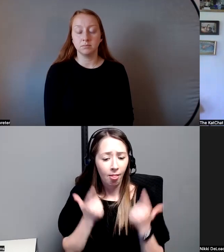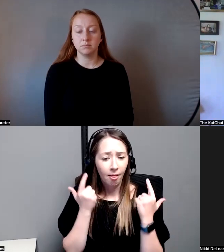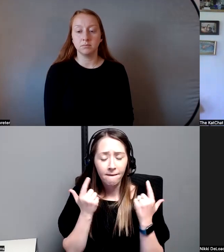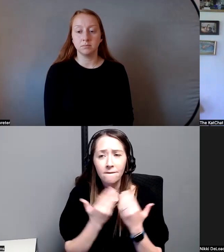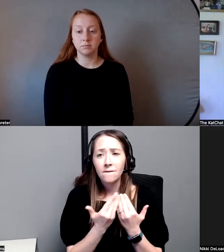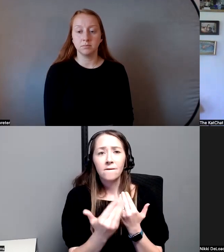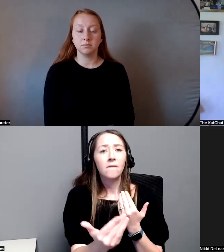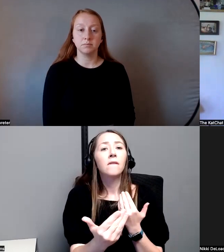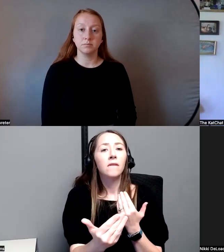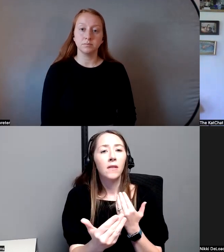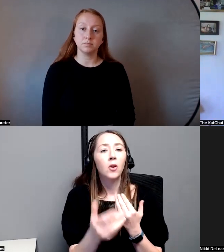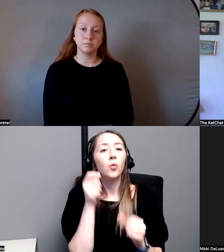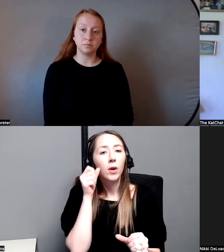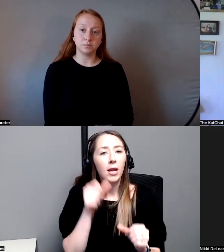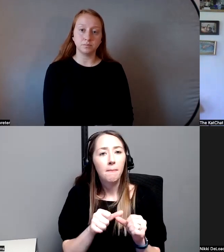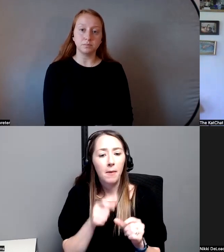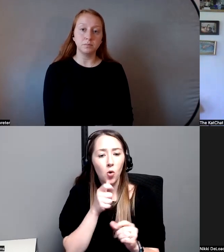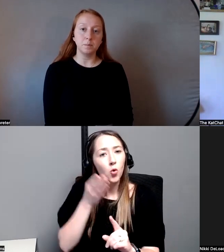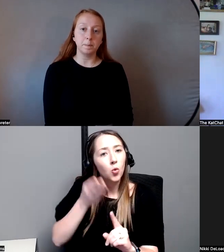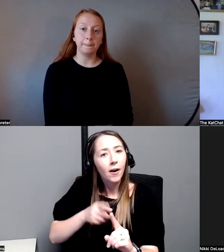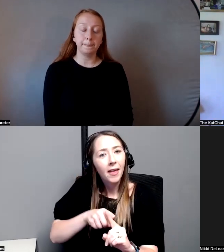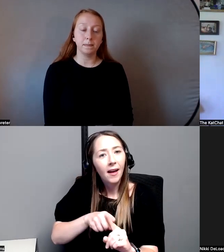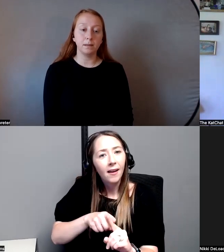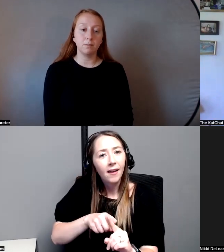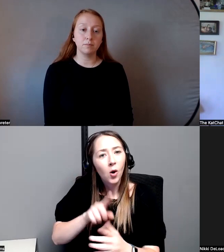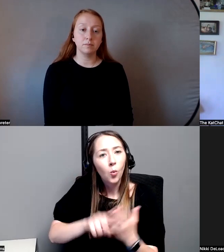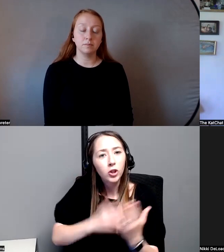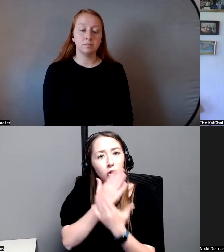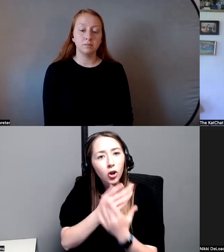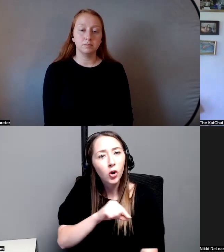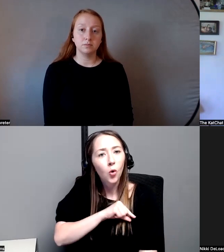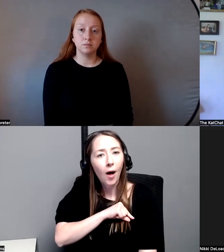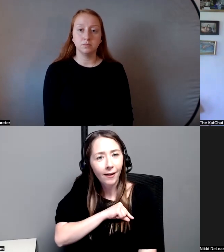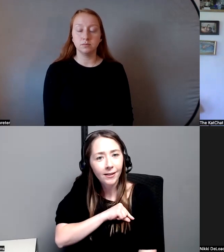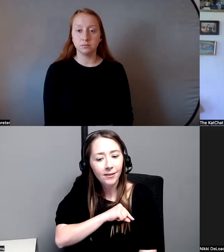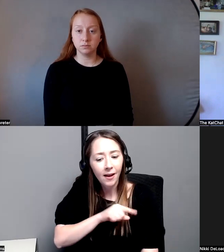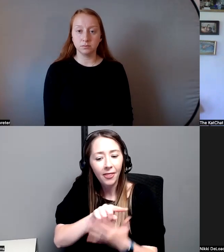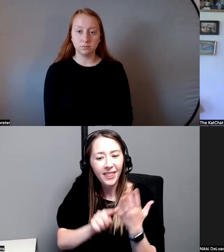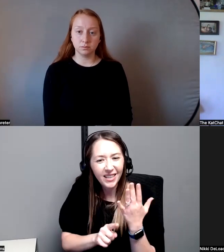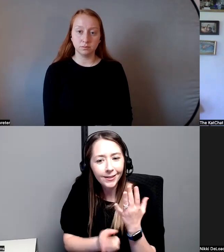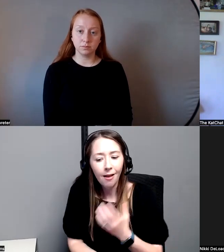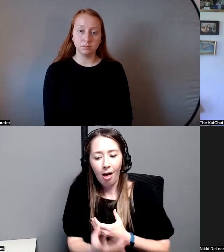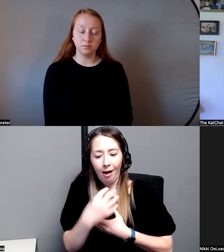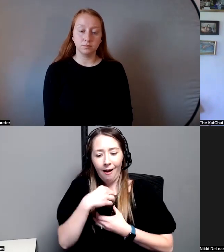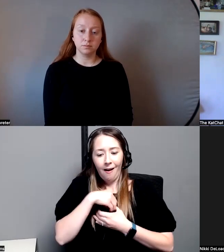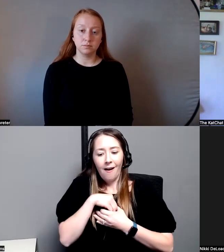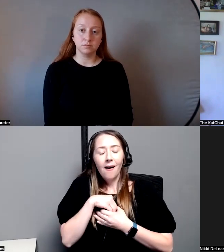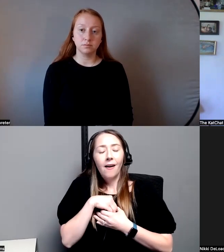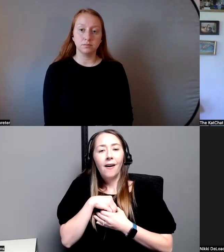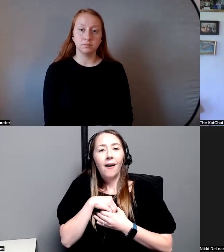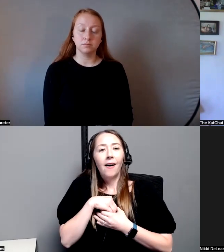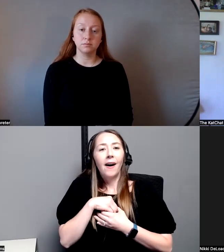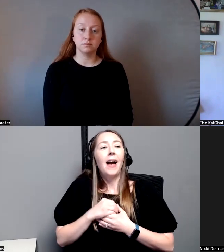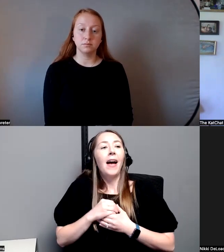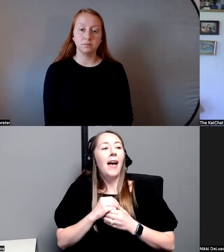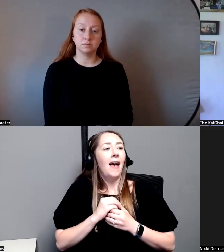their legacy into you and begin to do the things that they did, live the way that they did, love the way that they